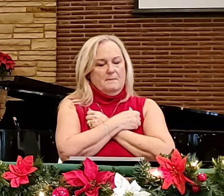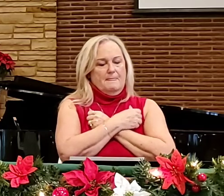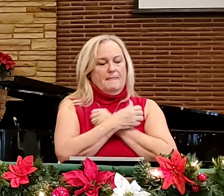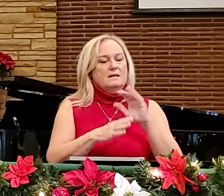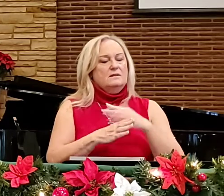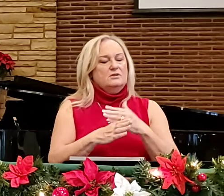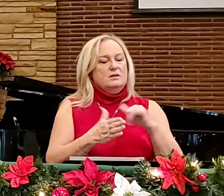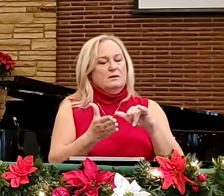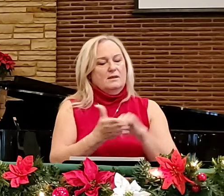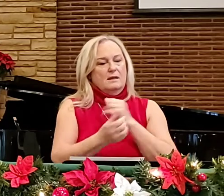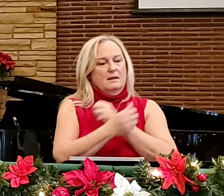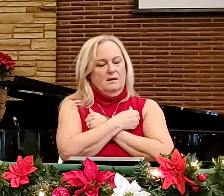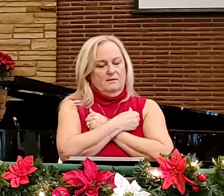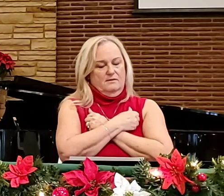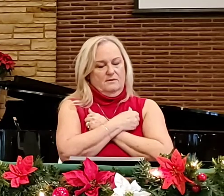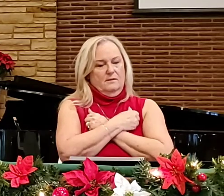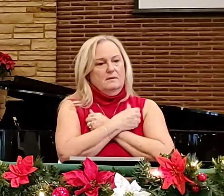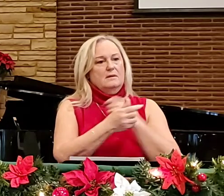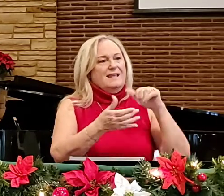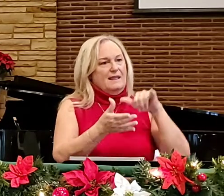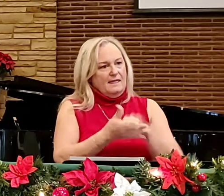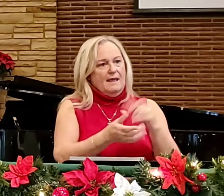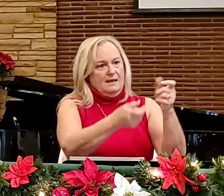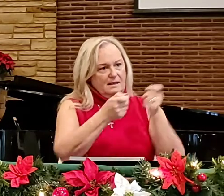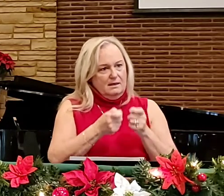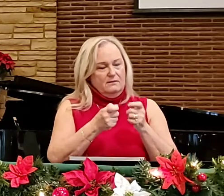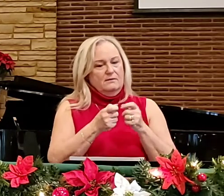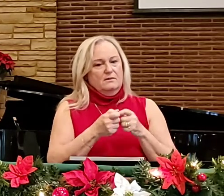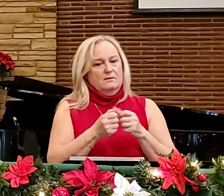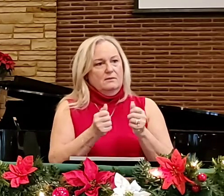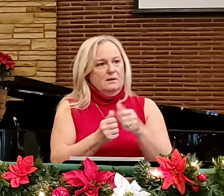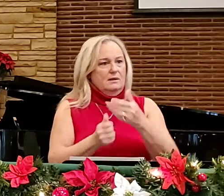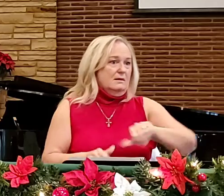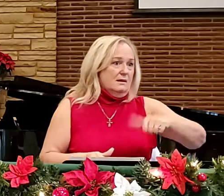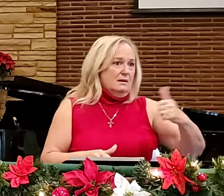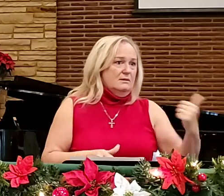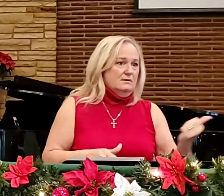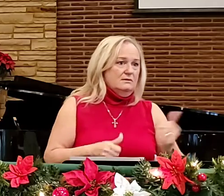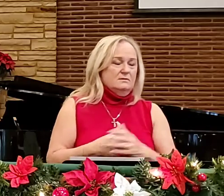and share that love, that gift, with others.